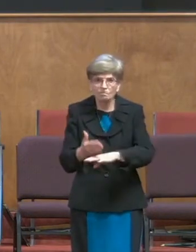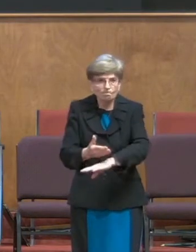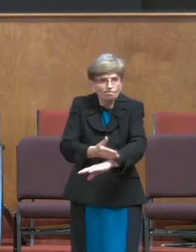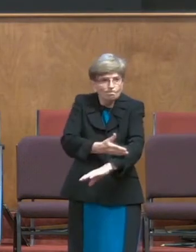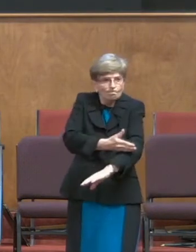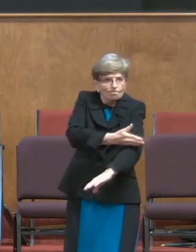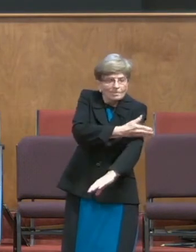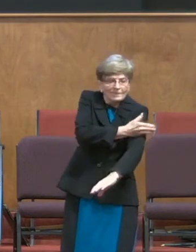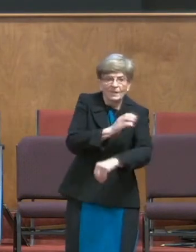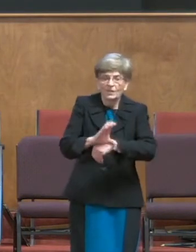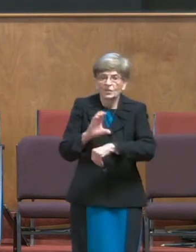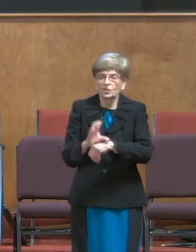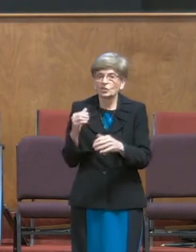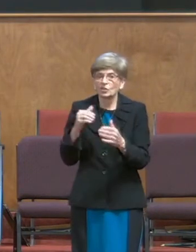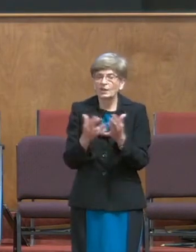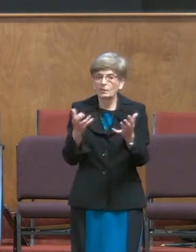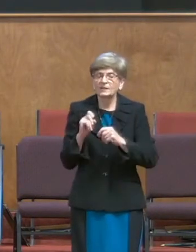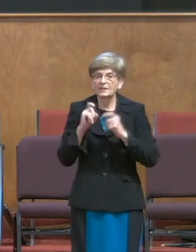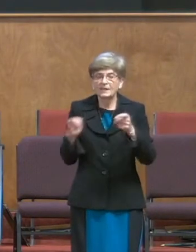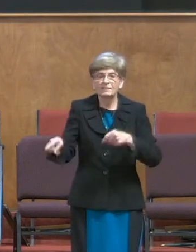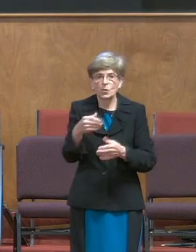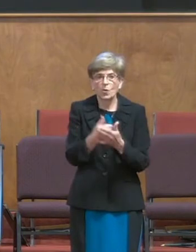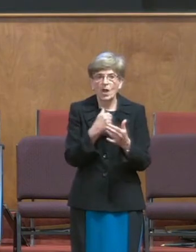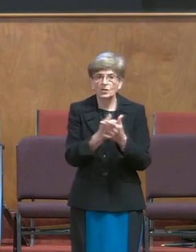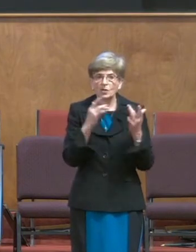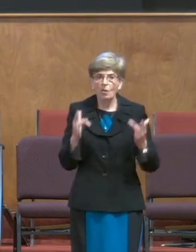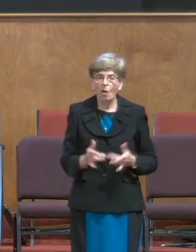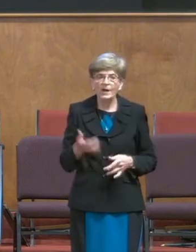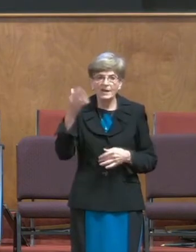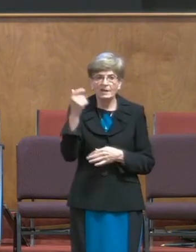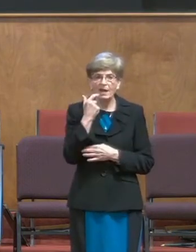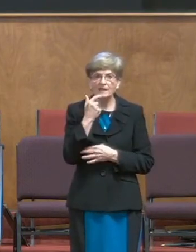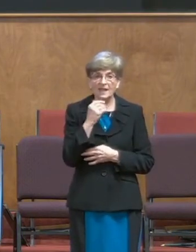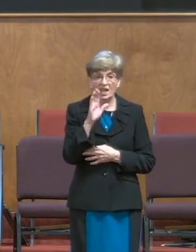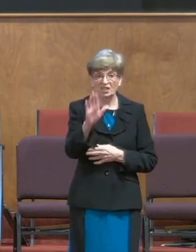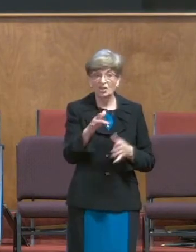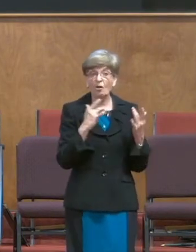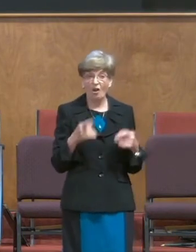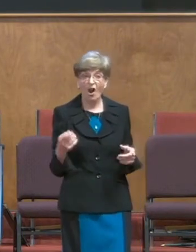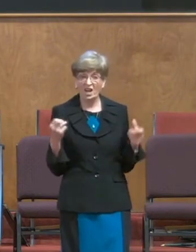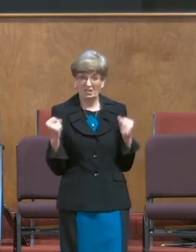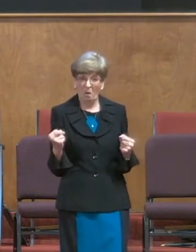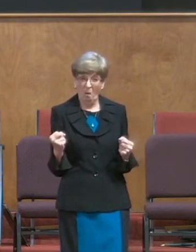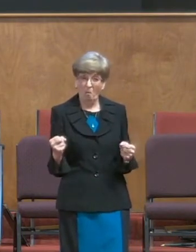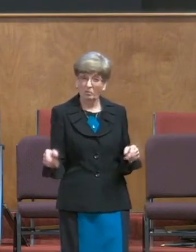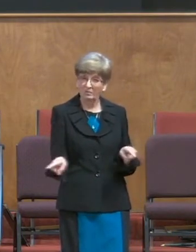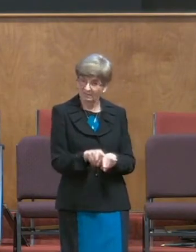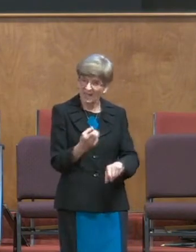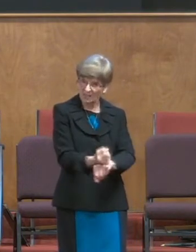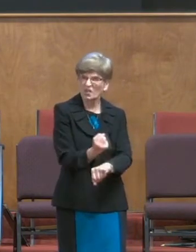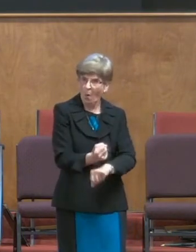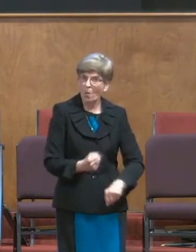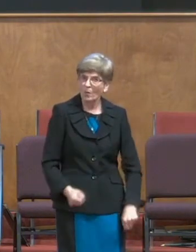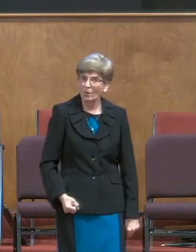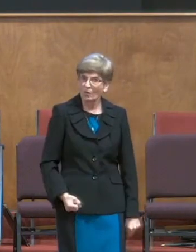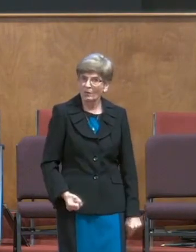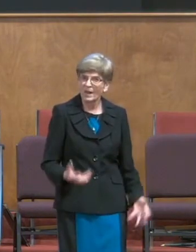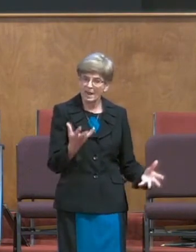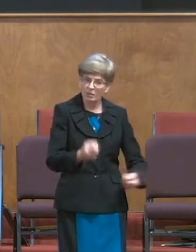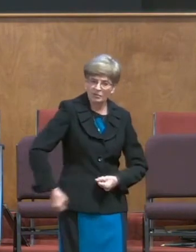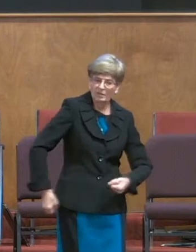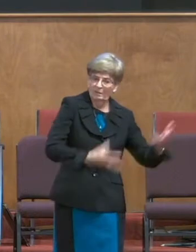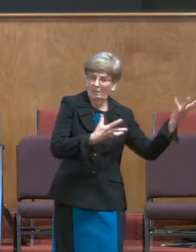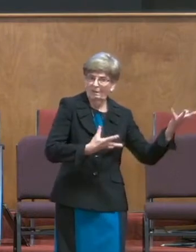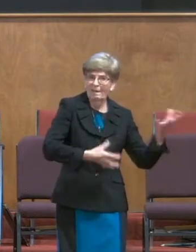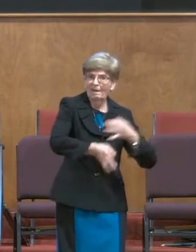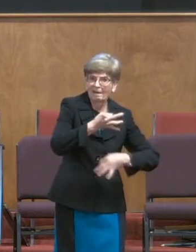a new heart. He says, I will take out your heart of stone and replace it with a heart of flesh. He wants to soften